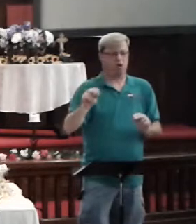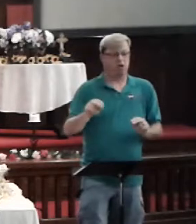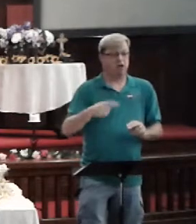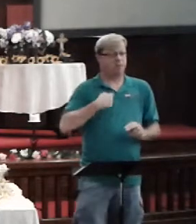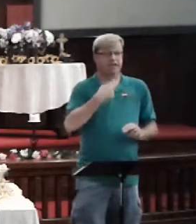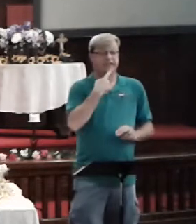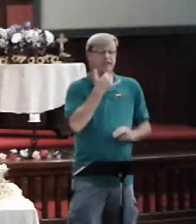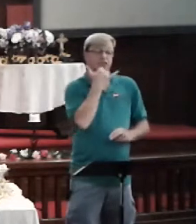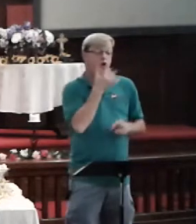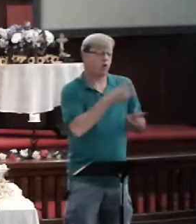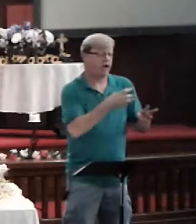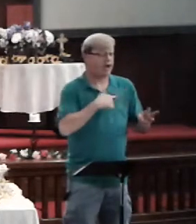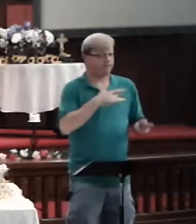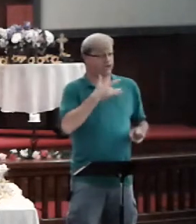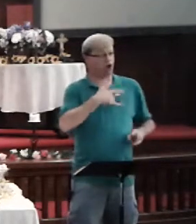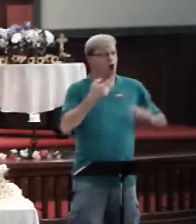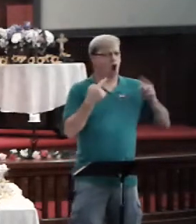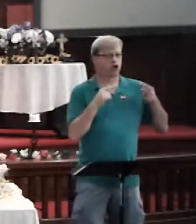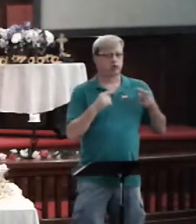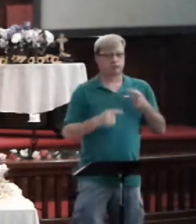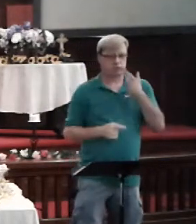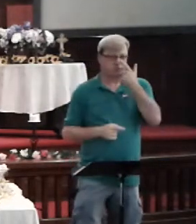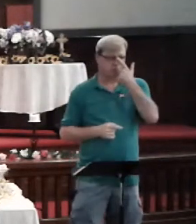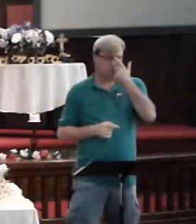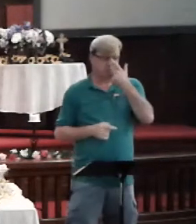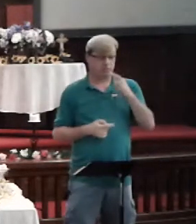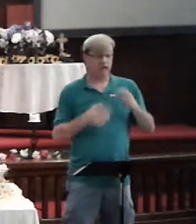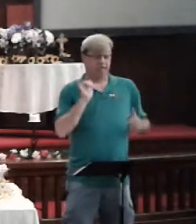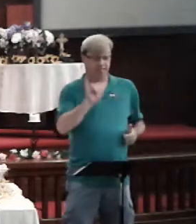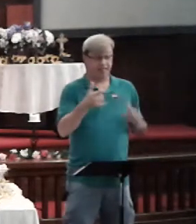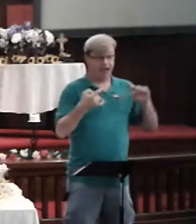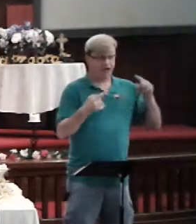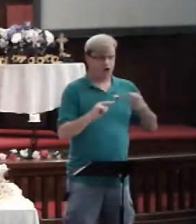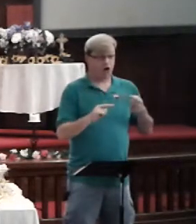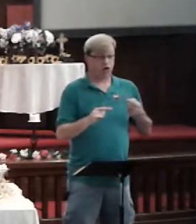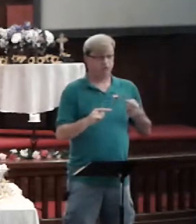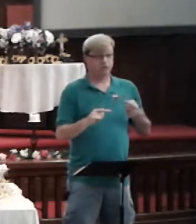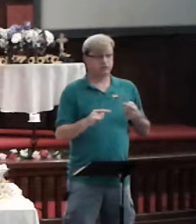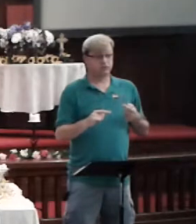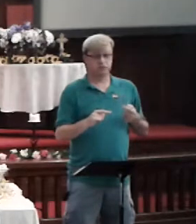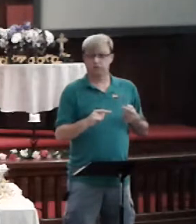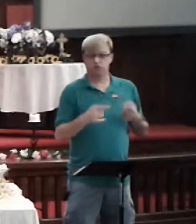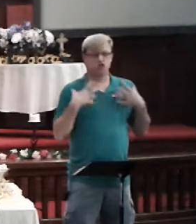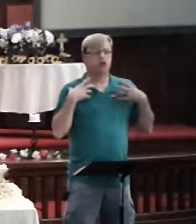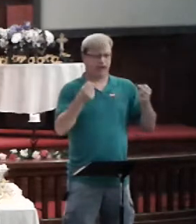the wrong way and I'll feel hurt. But that hurt can strain us.